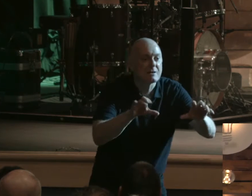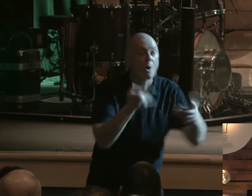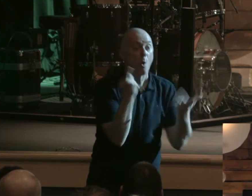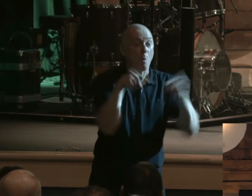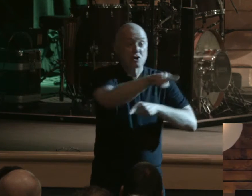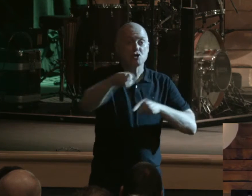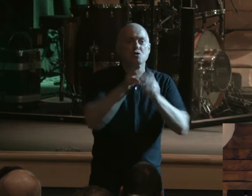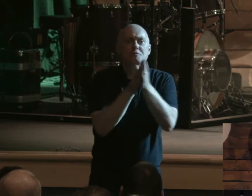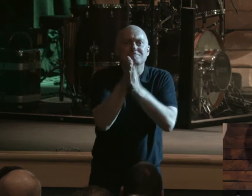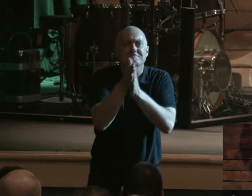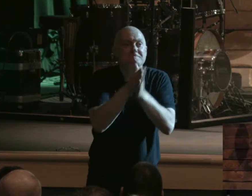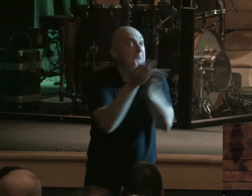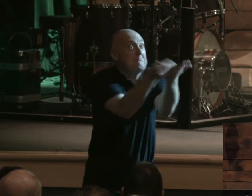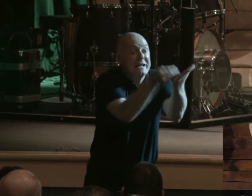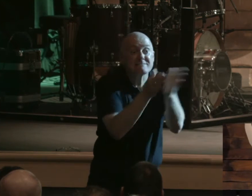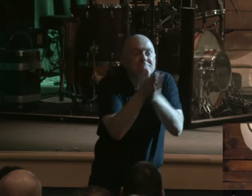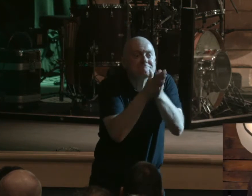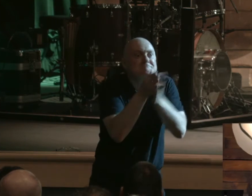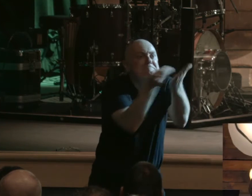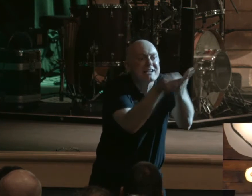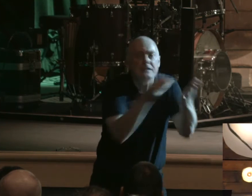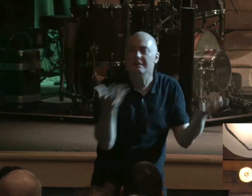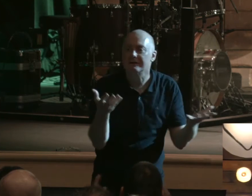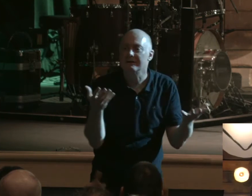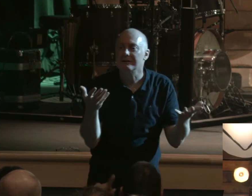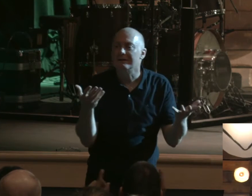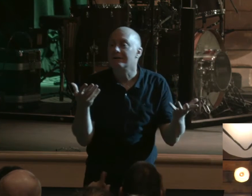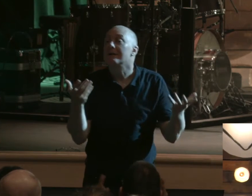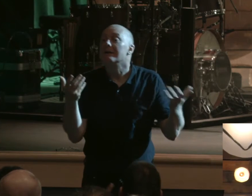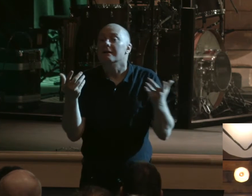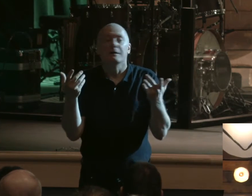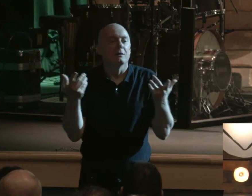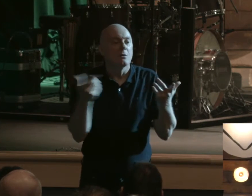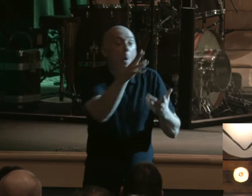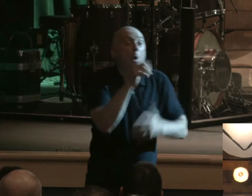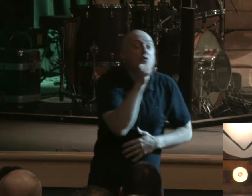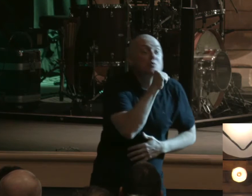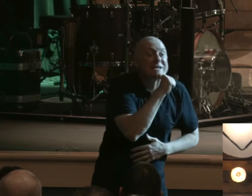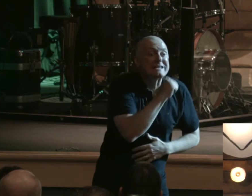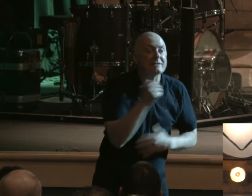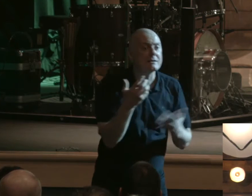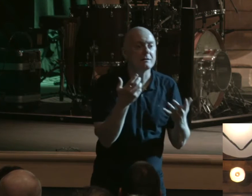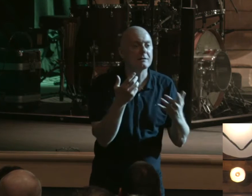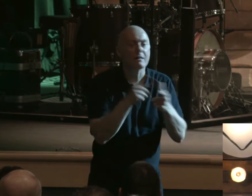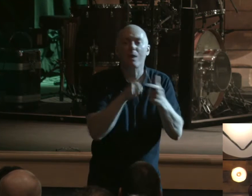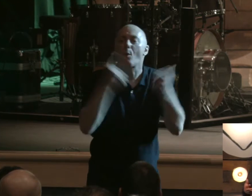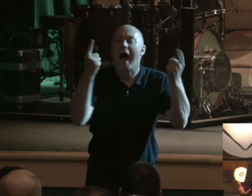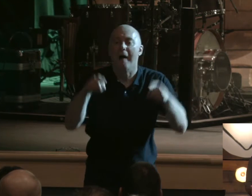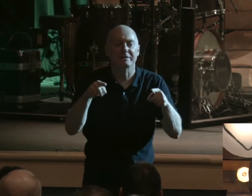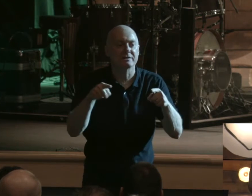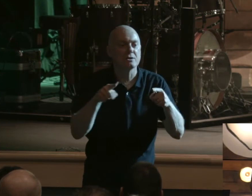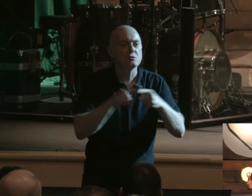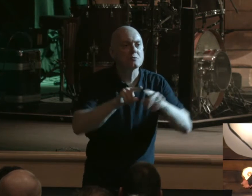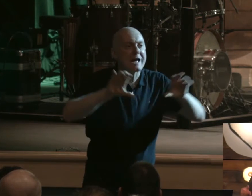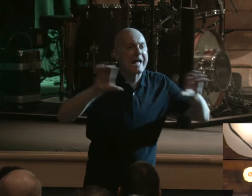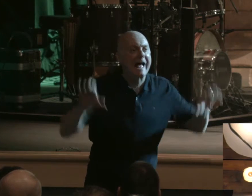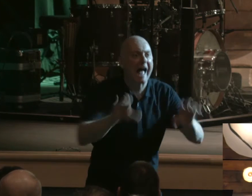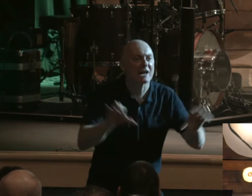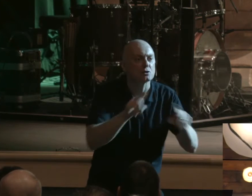by money or motivated by greed, then we move